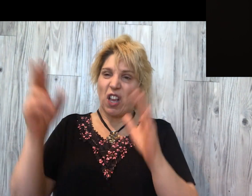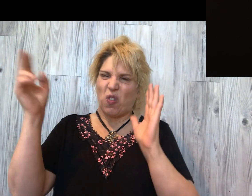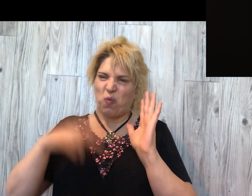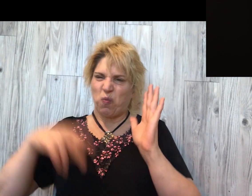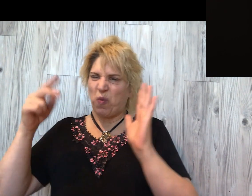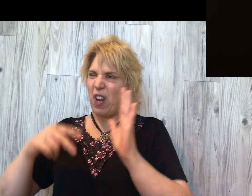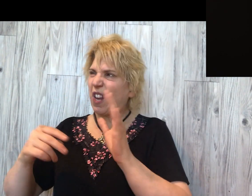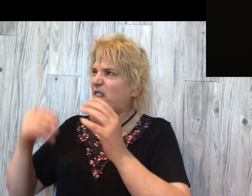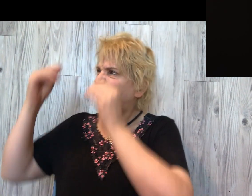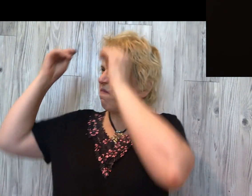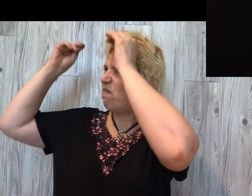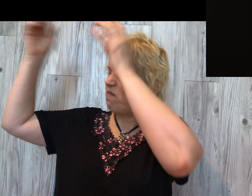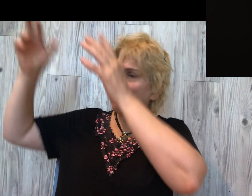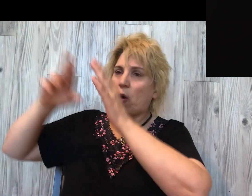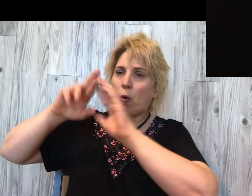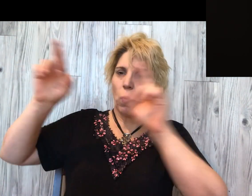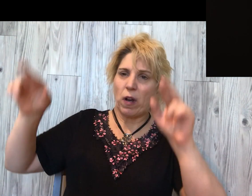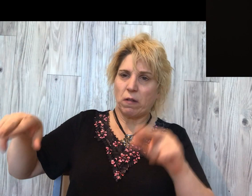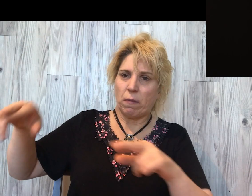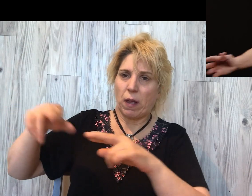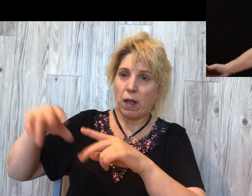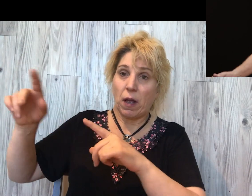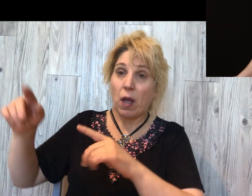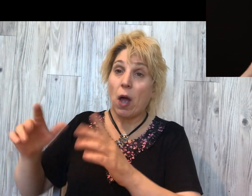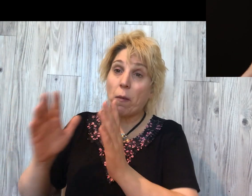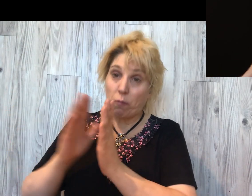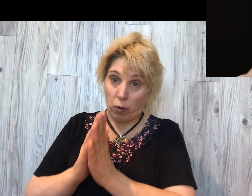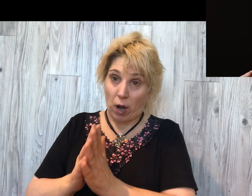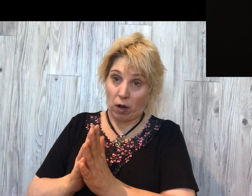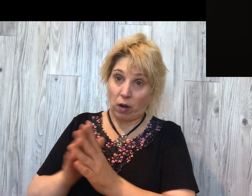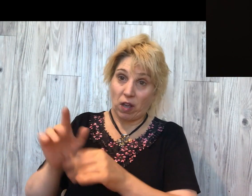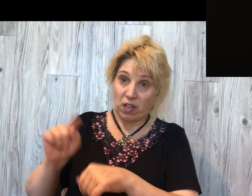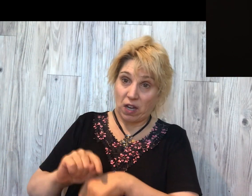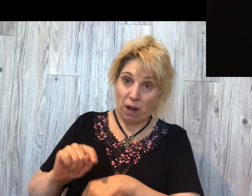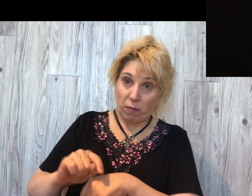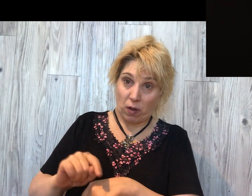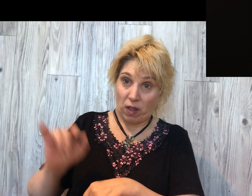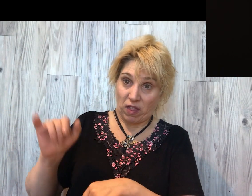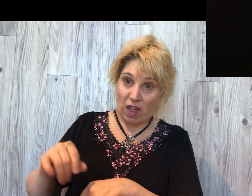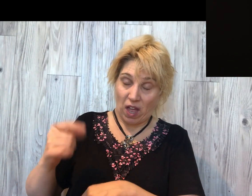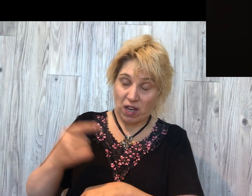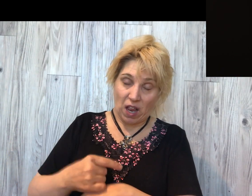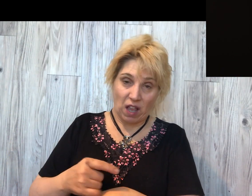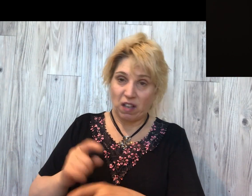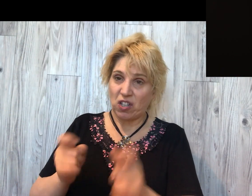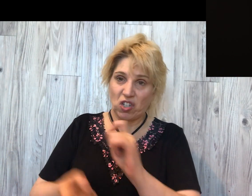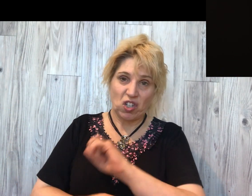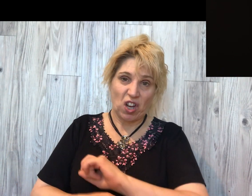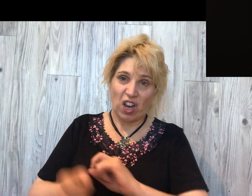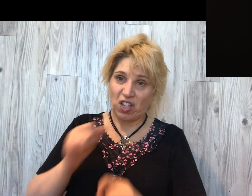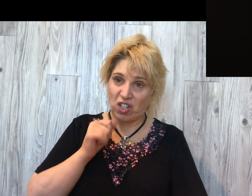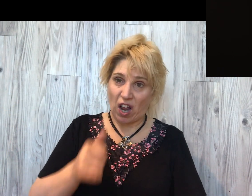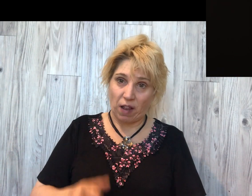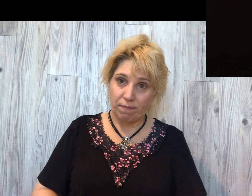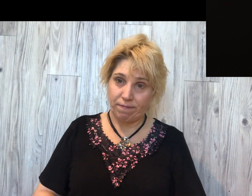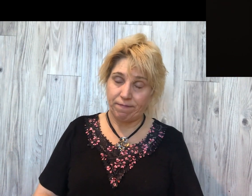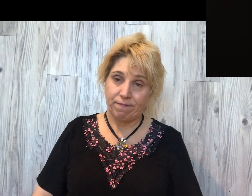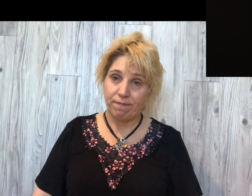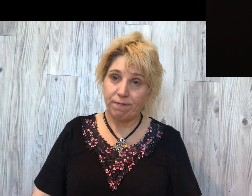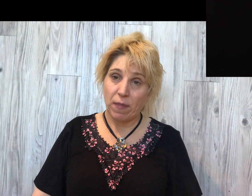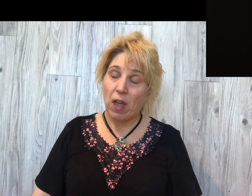reading his resume to God, went home from the temple, the place of prayer, that day, completely